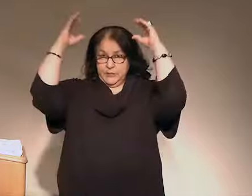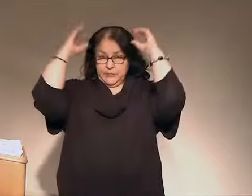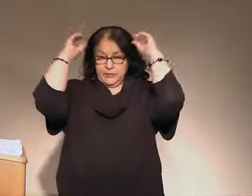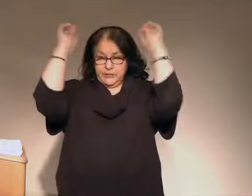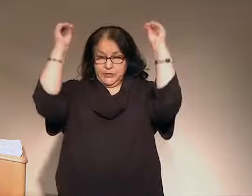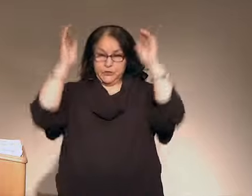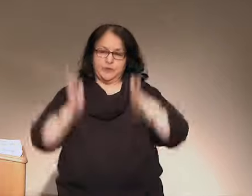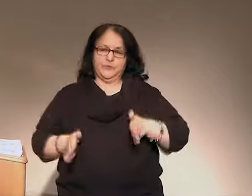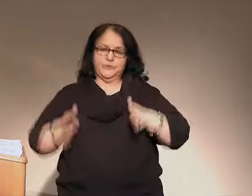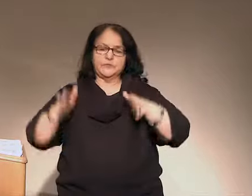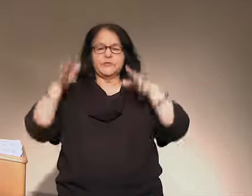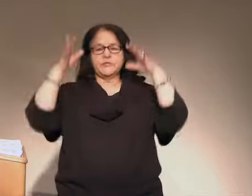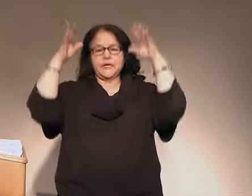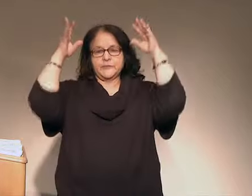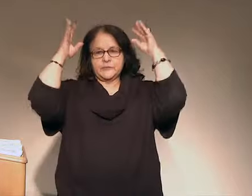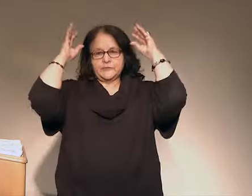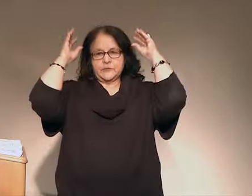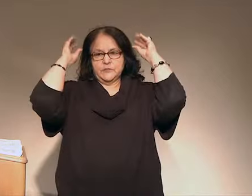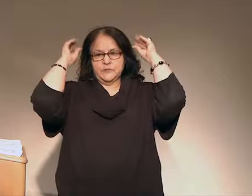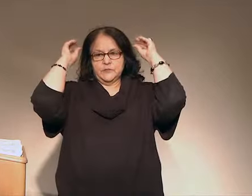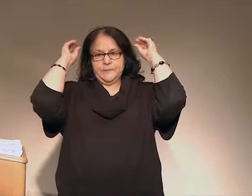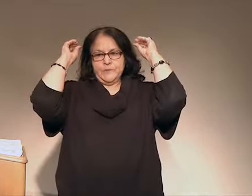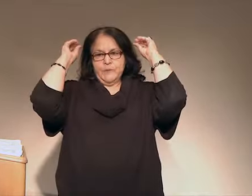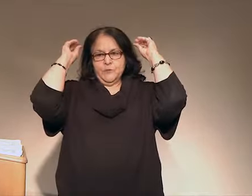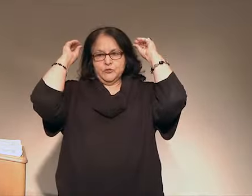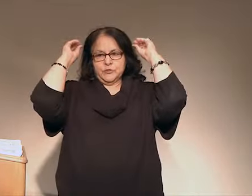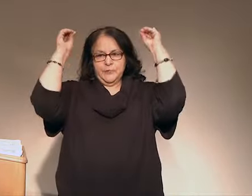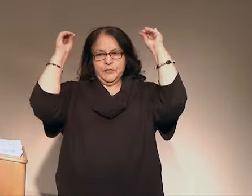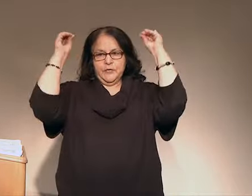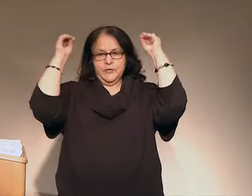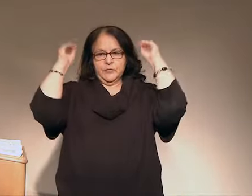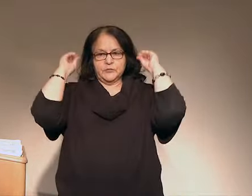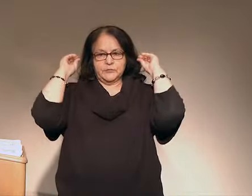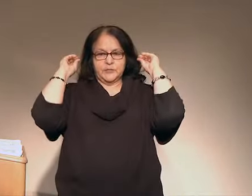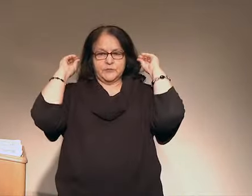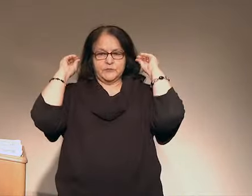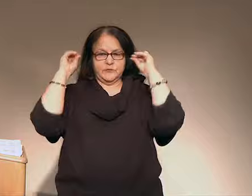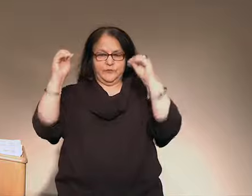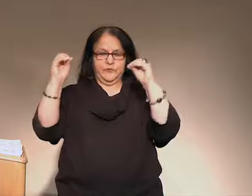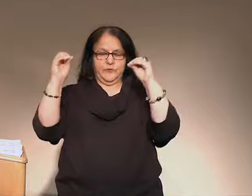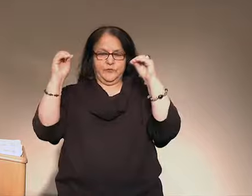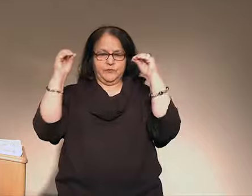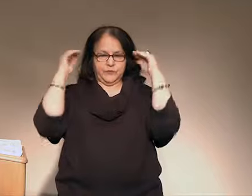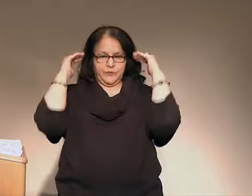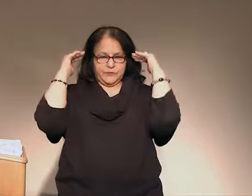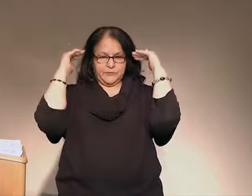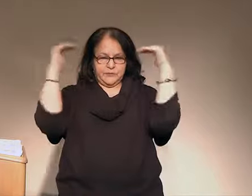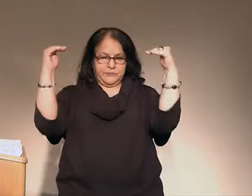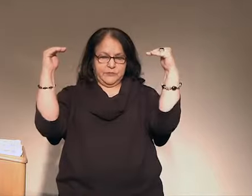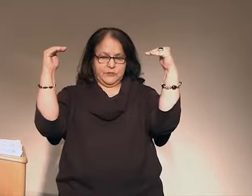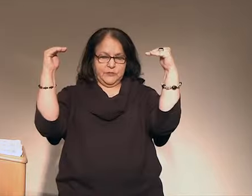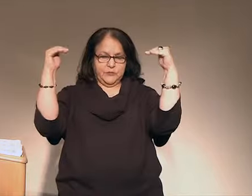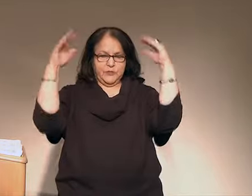a teacher. Sometimes I've seen the motion up here, sometimes I've seen it further out this way, sometimes I've seen it this way.